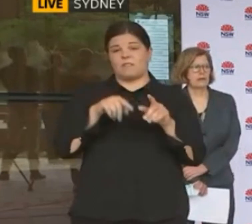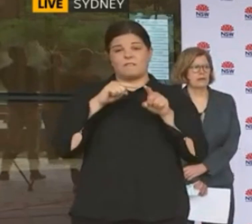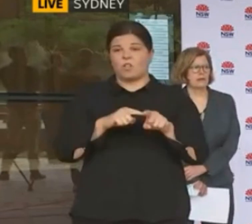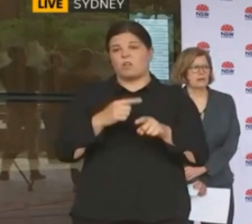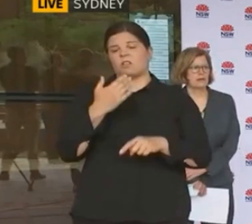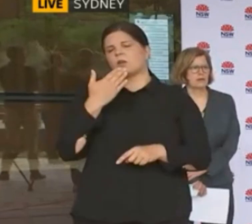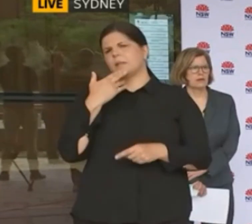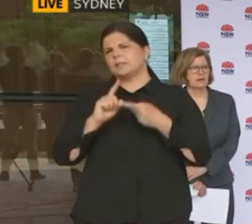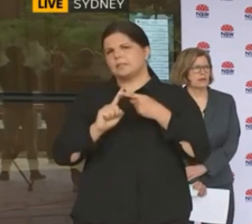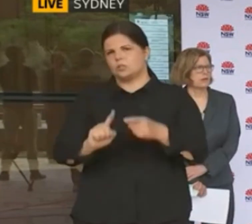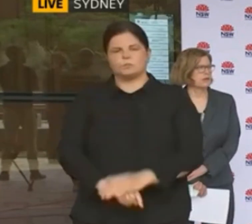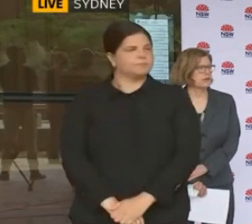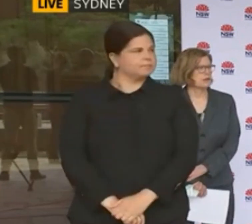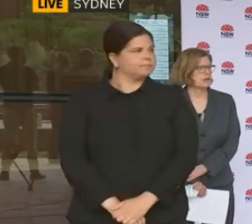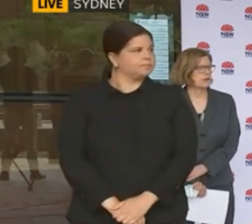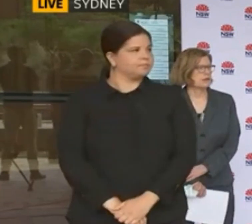and we're asking that continues.